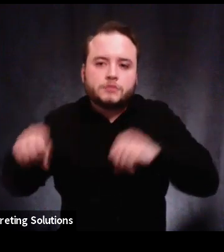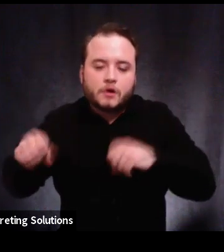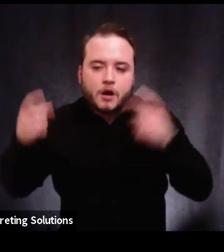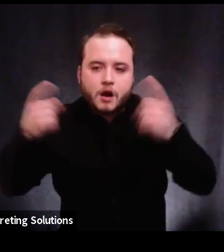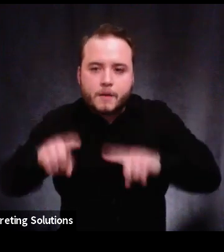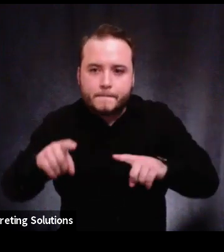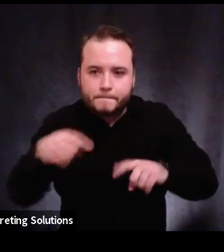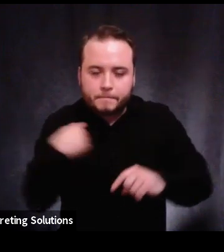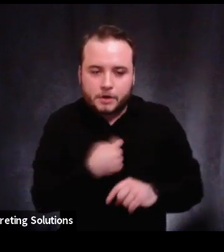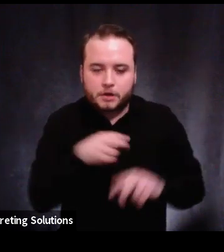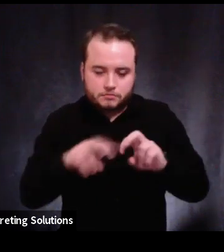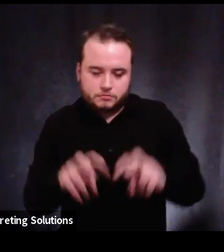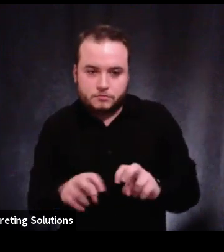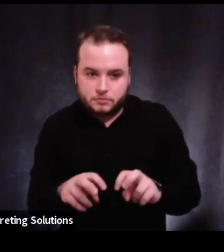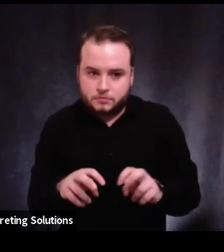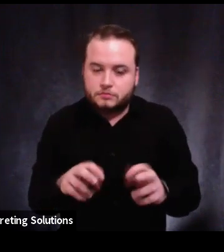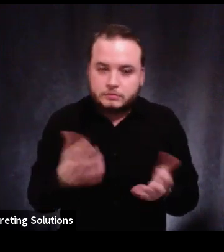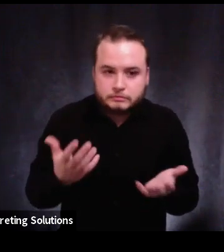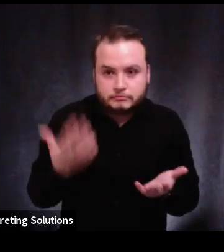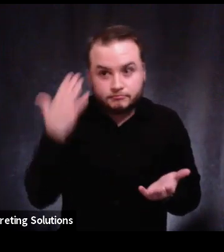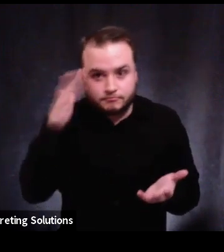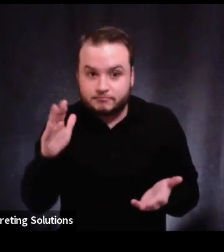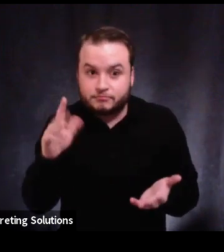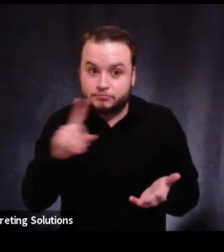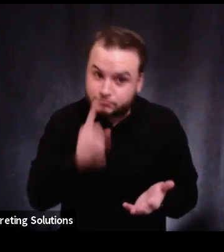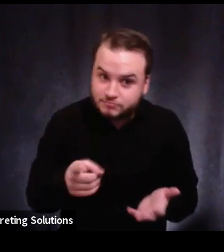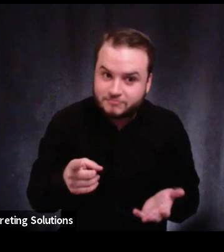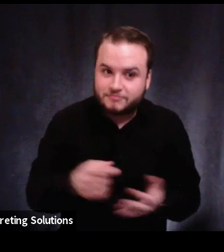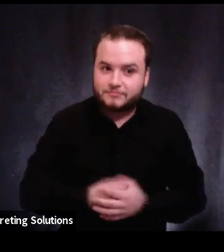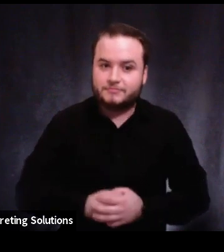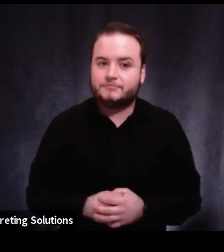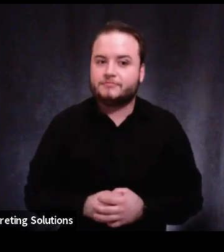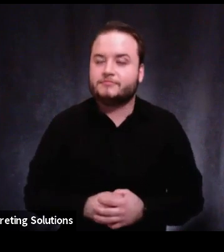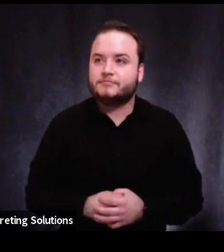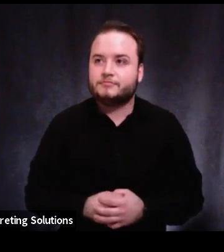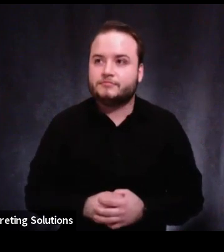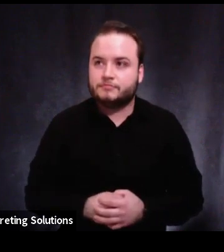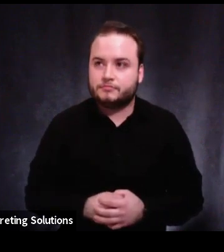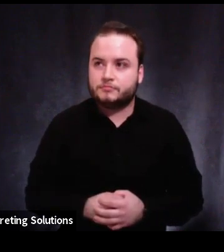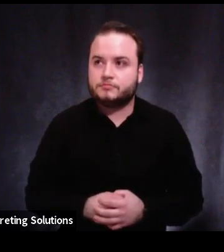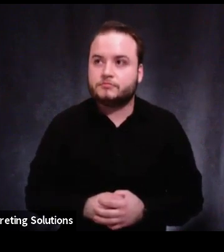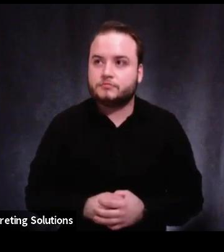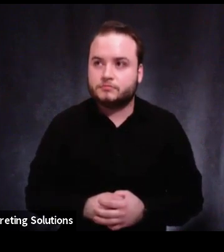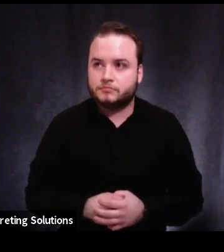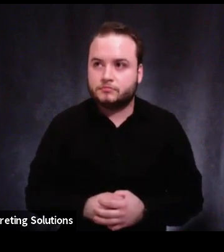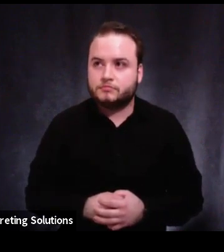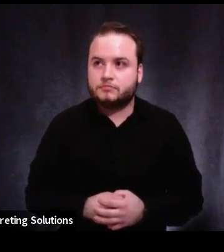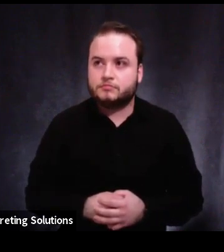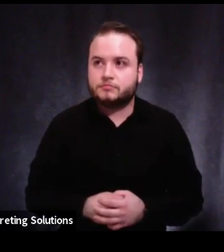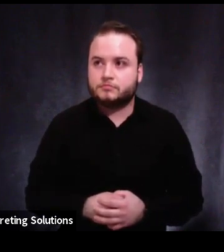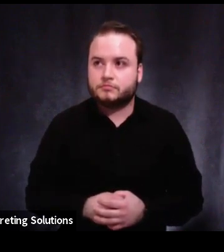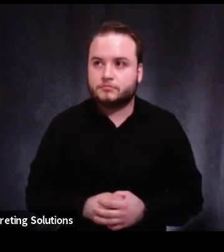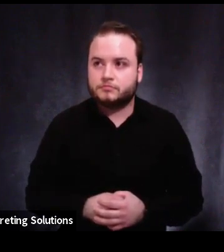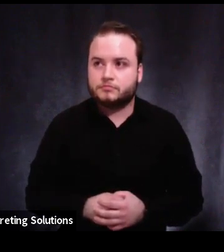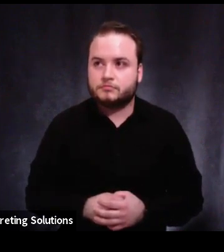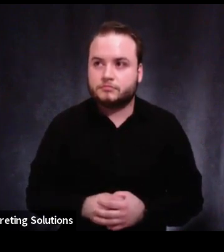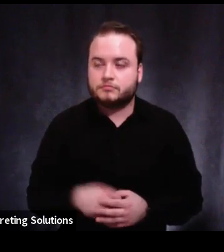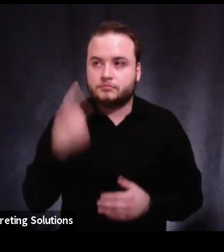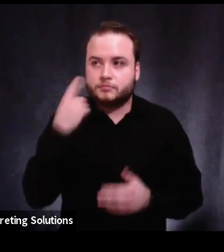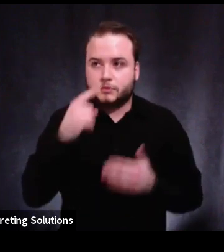disease comes to a very much slowdown within that 30-week window. We have modeled